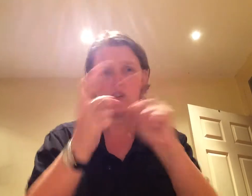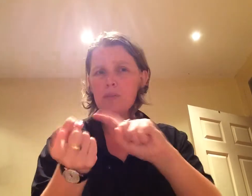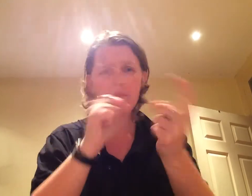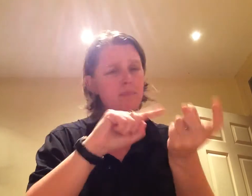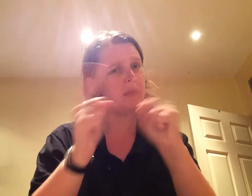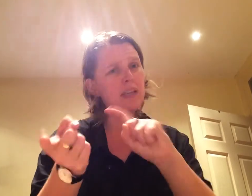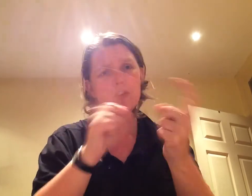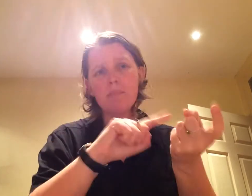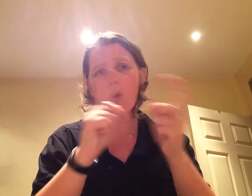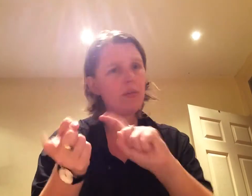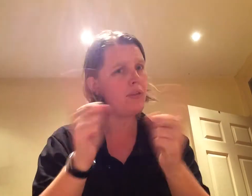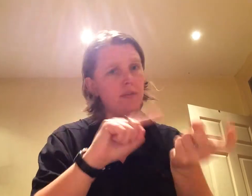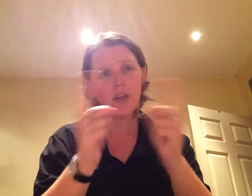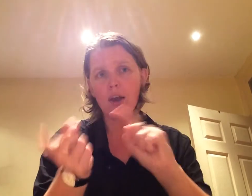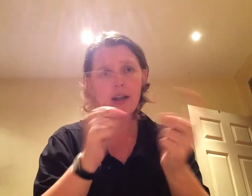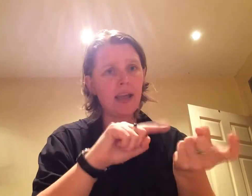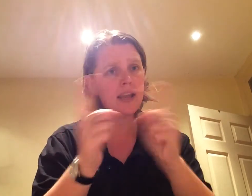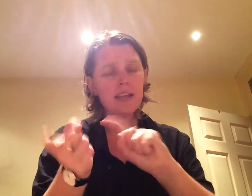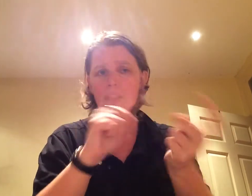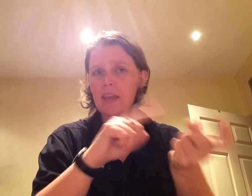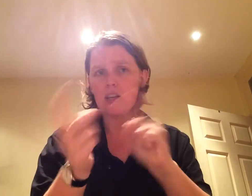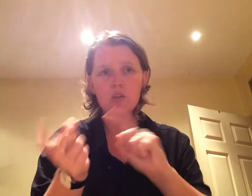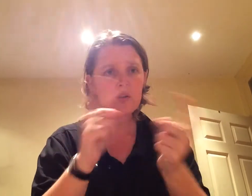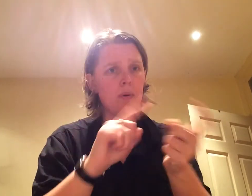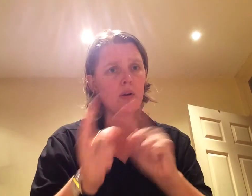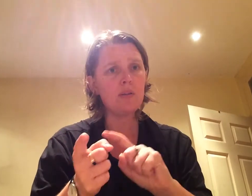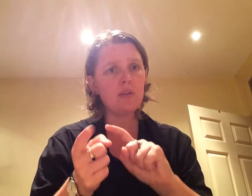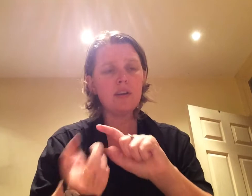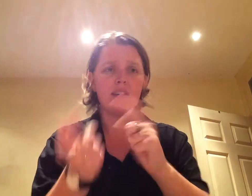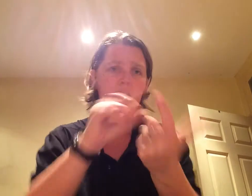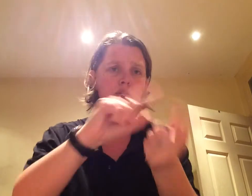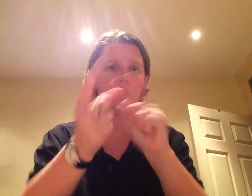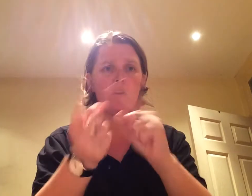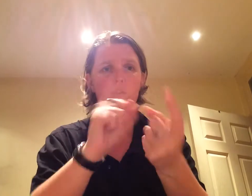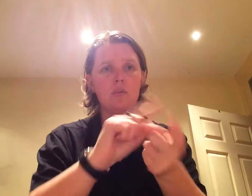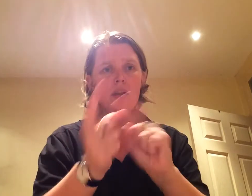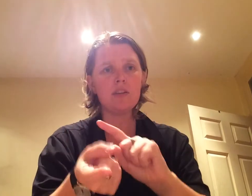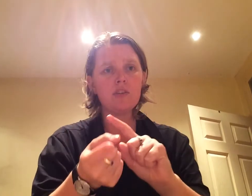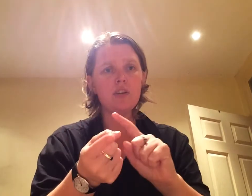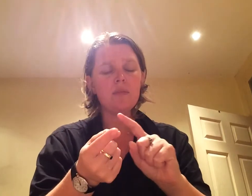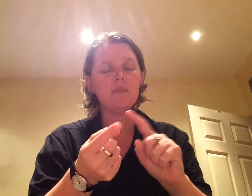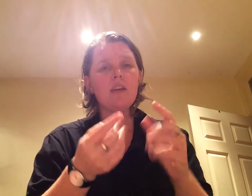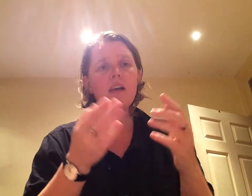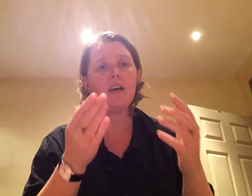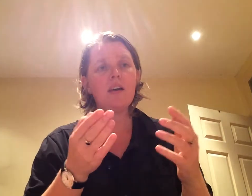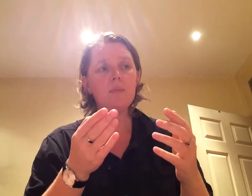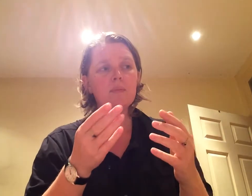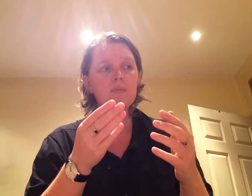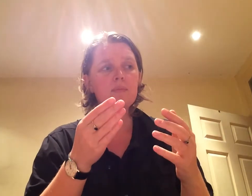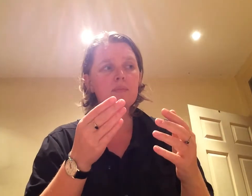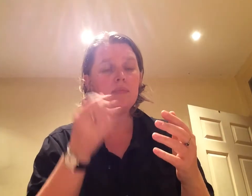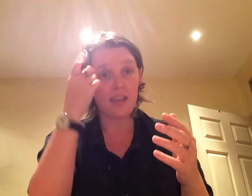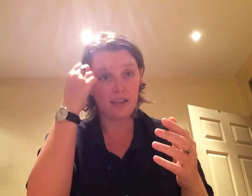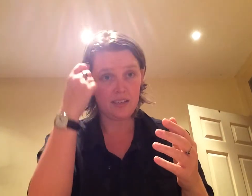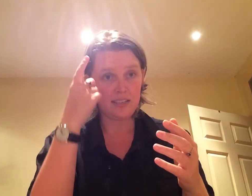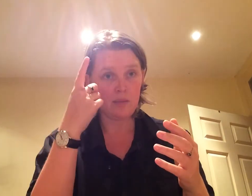use both, okay? They can use both, and they sort of code switch. They can understand